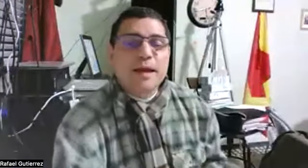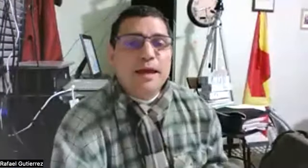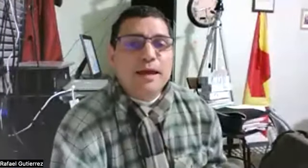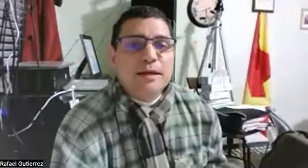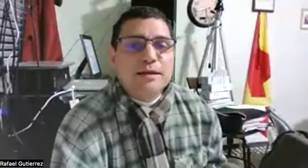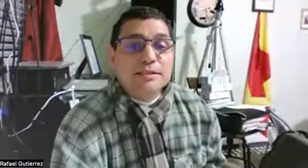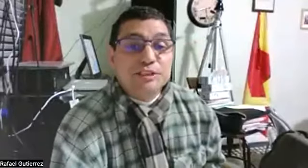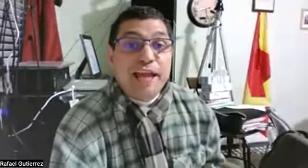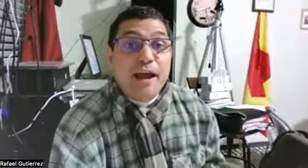And chair.